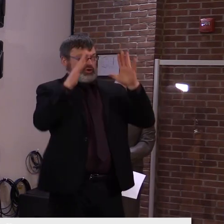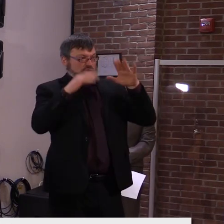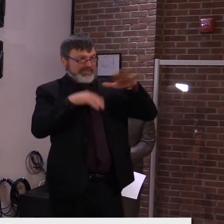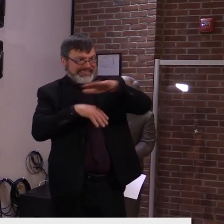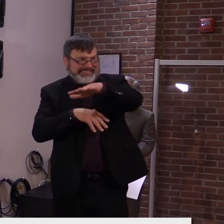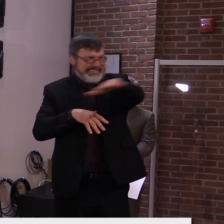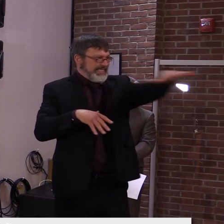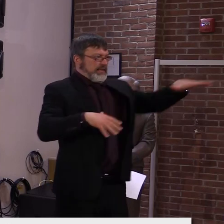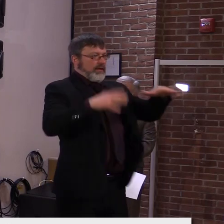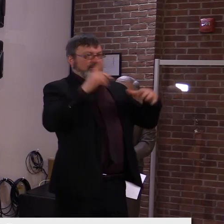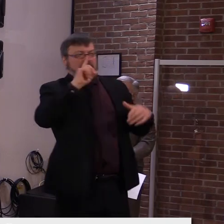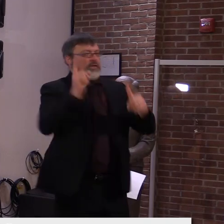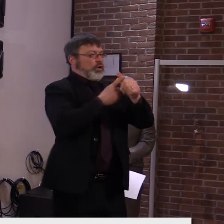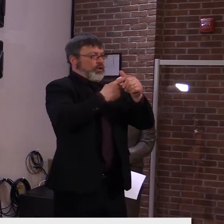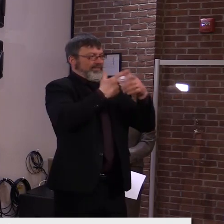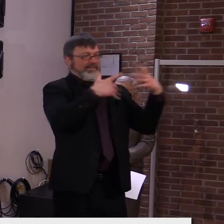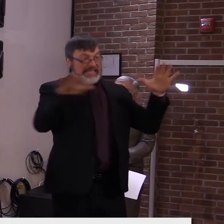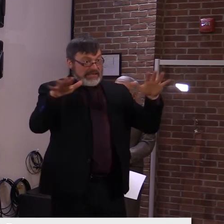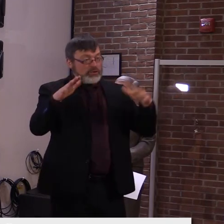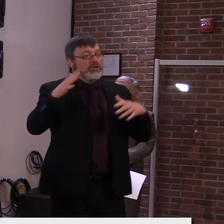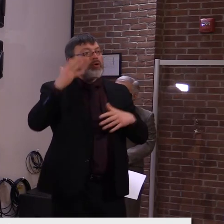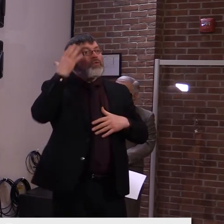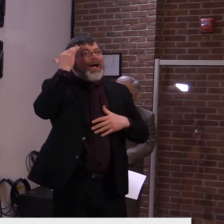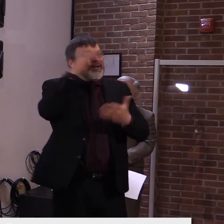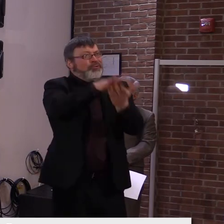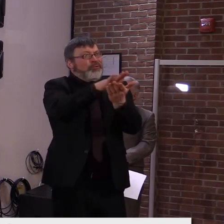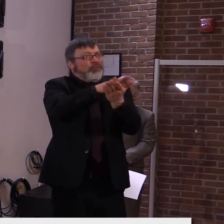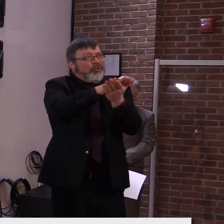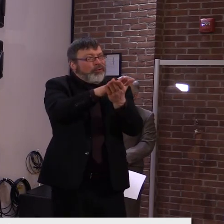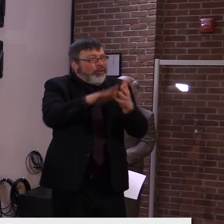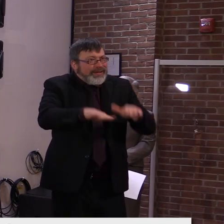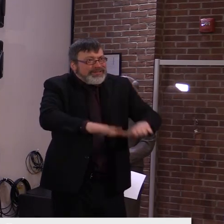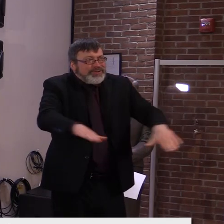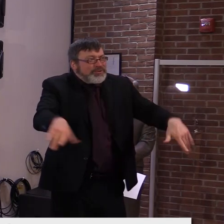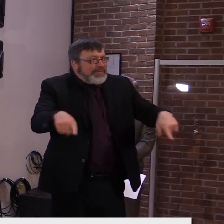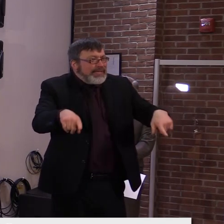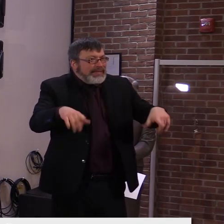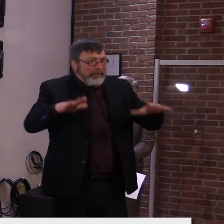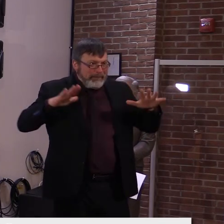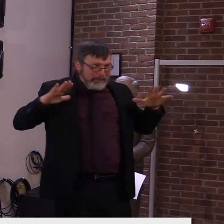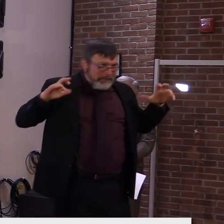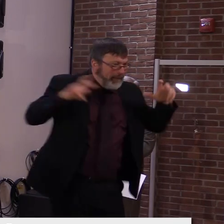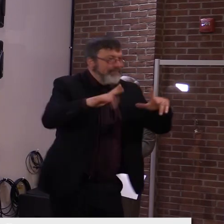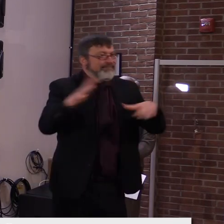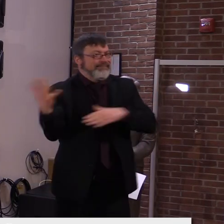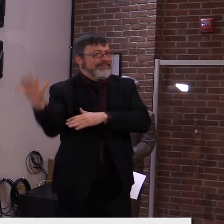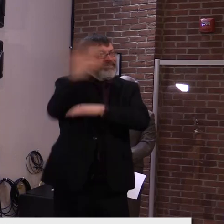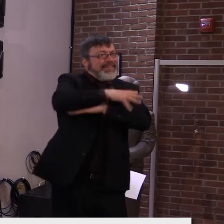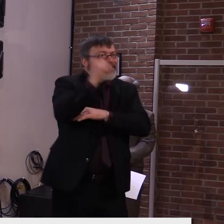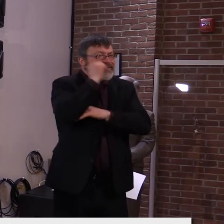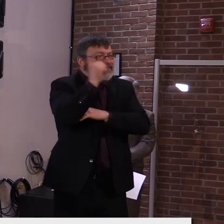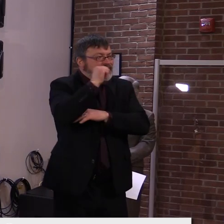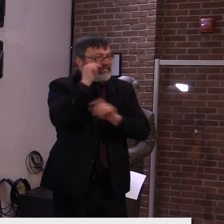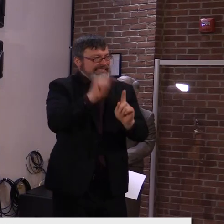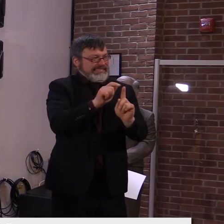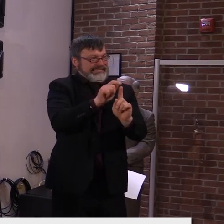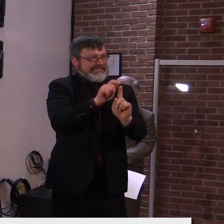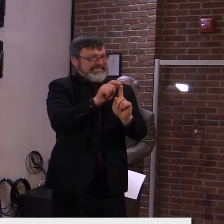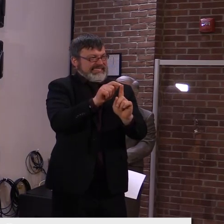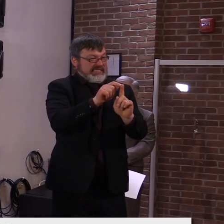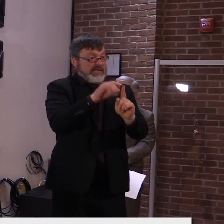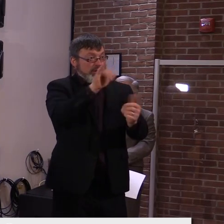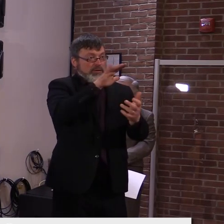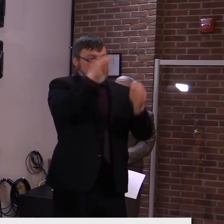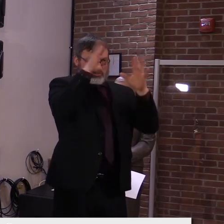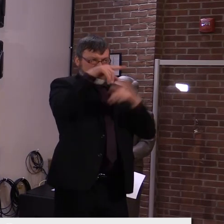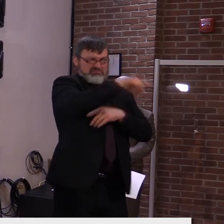health risks in terms of mental health and socialization and so forth. My hope is that we go back to